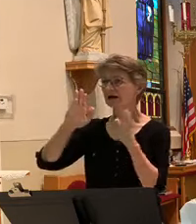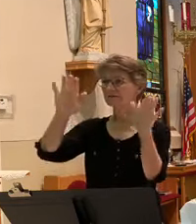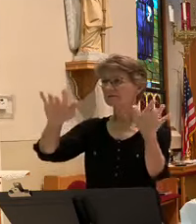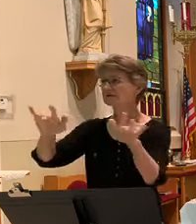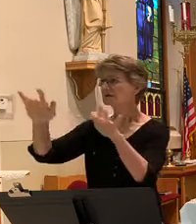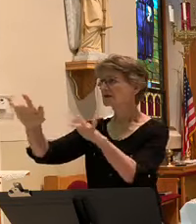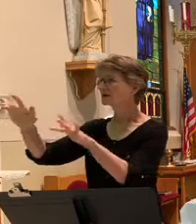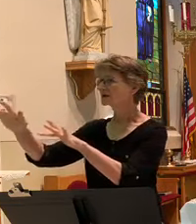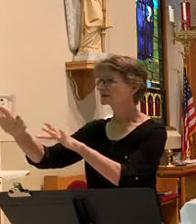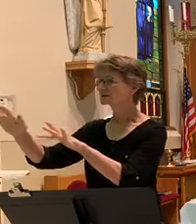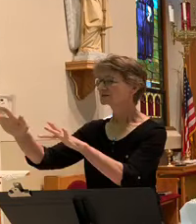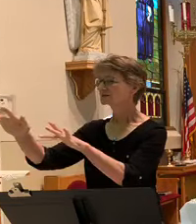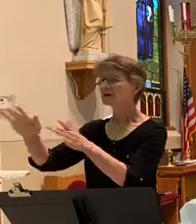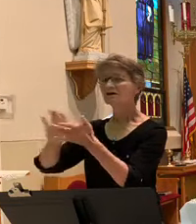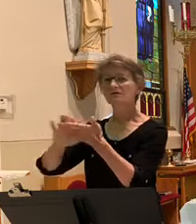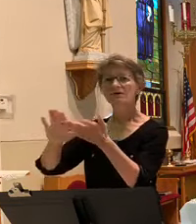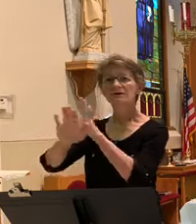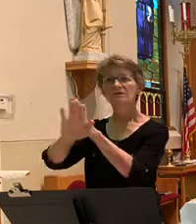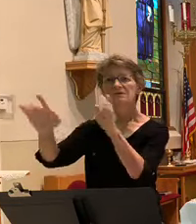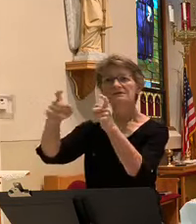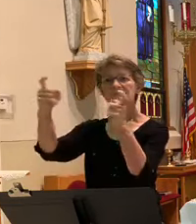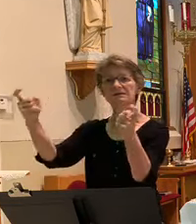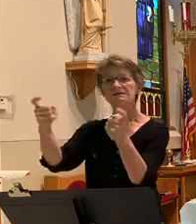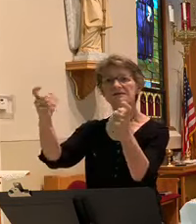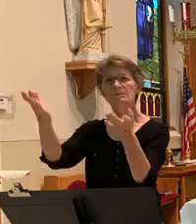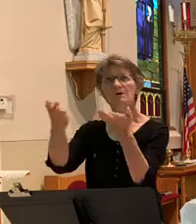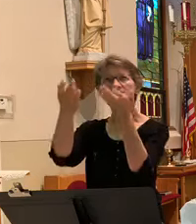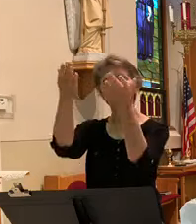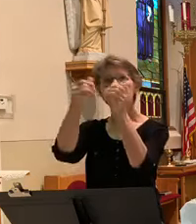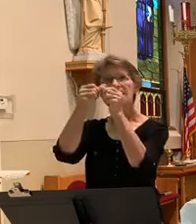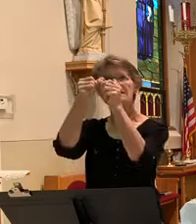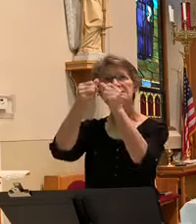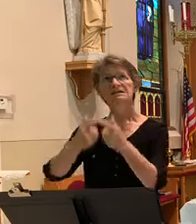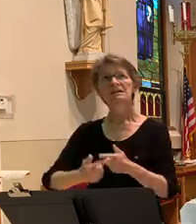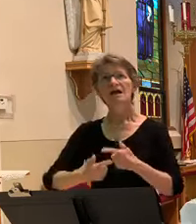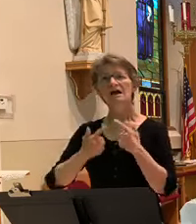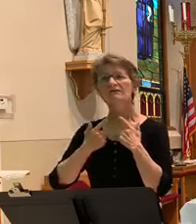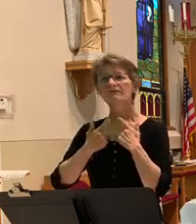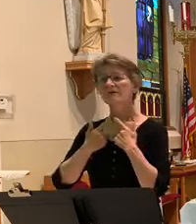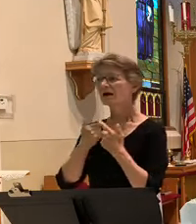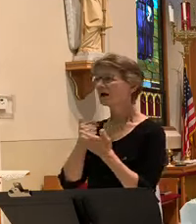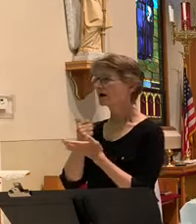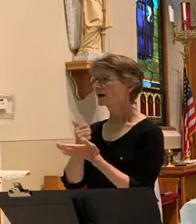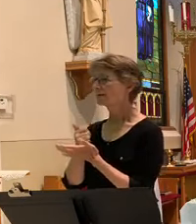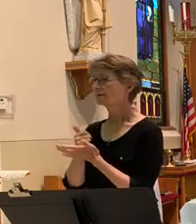have mercy on us, forgive us our sins, and bring us to everlasting life.